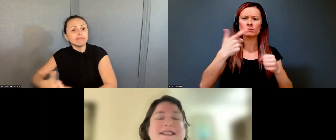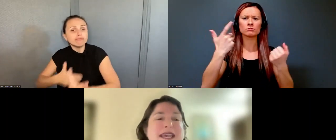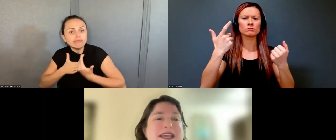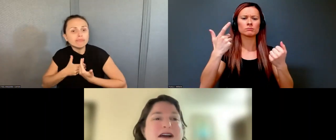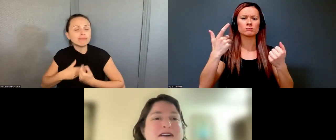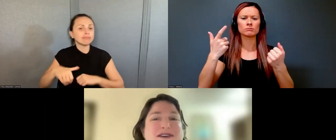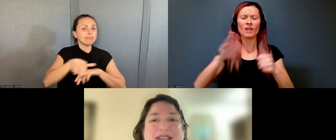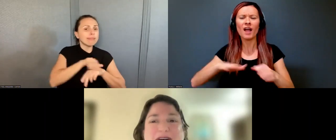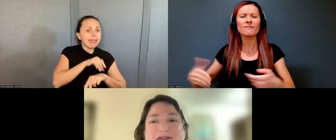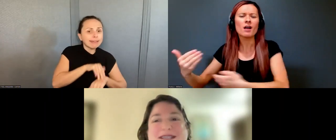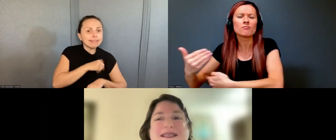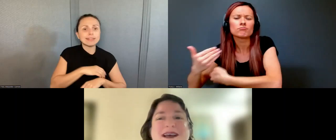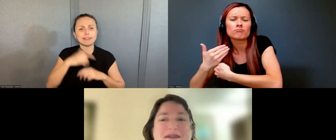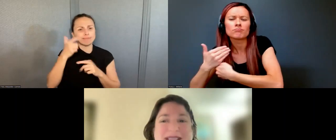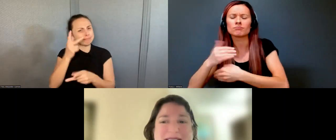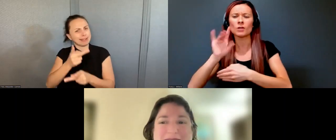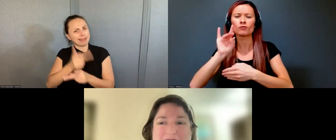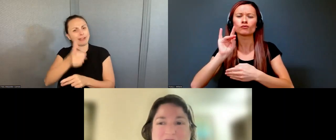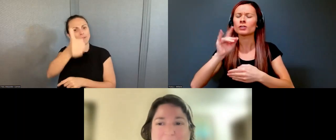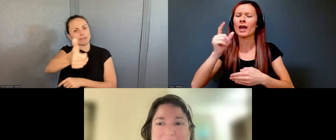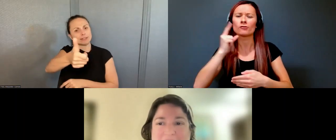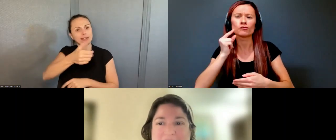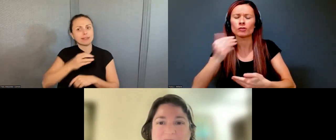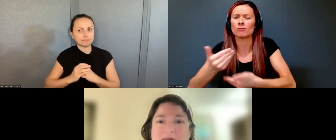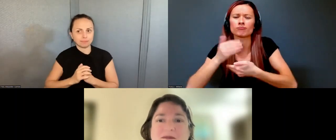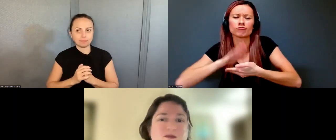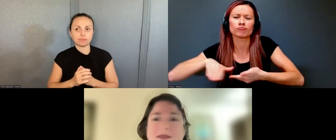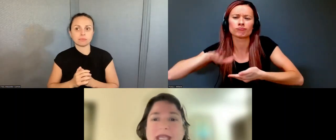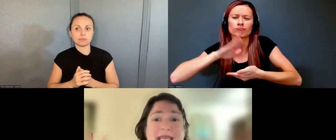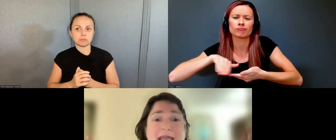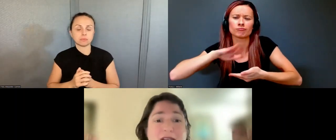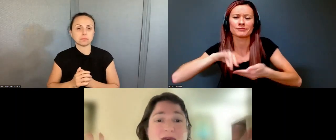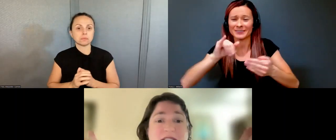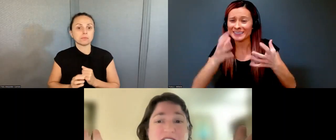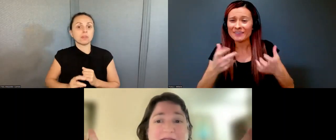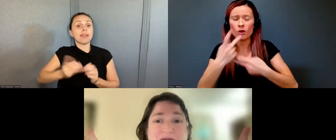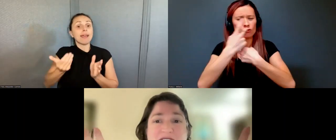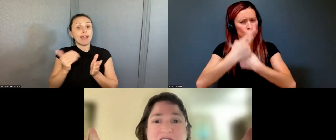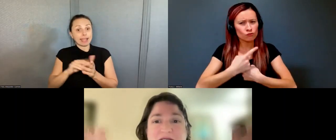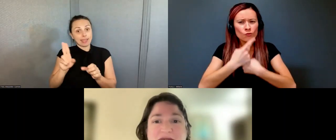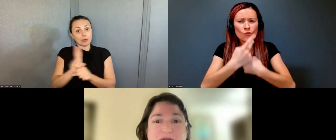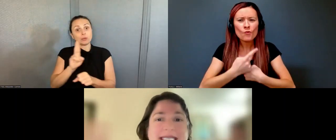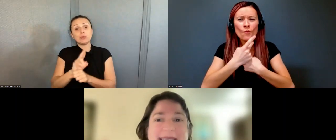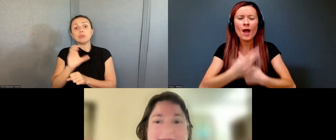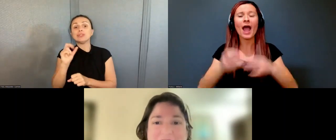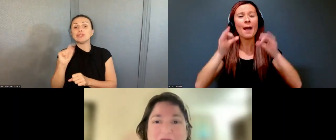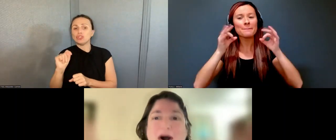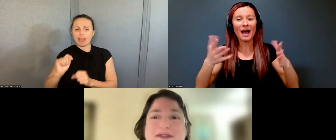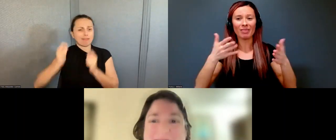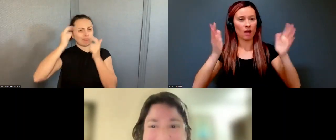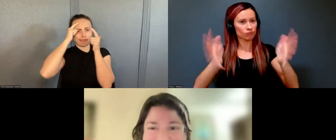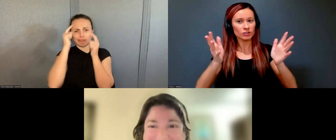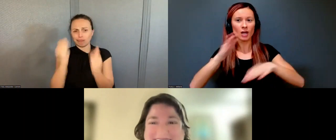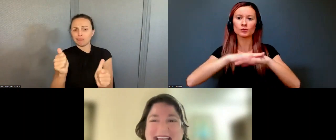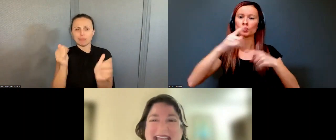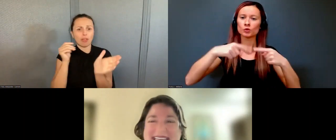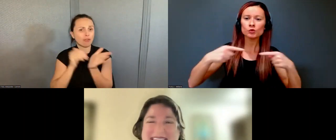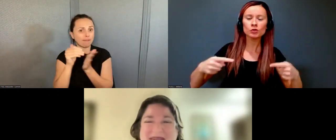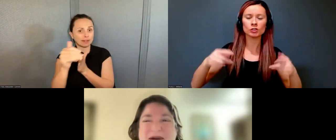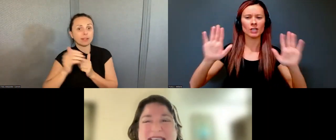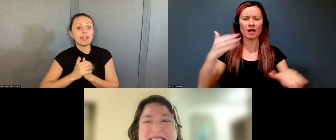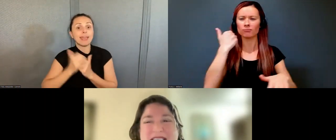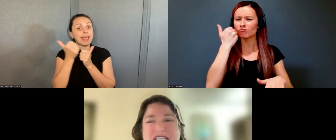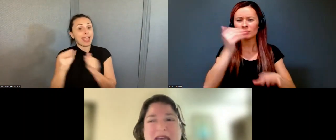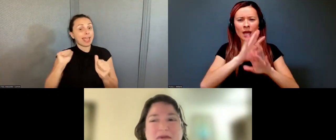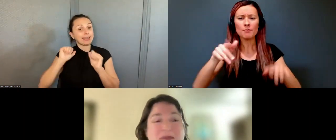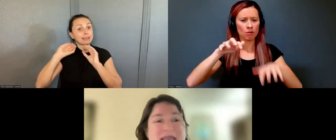needed. Take care of yourself as we dive into these topics. Again, use the chat feature freely and often.